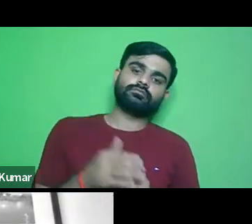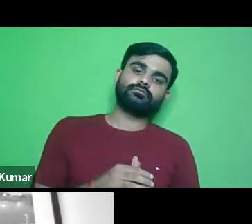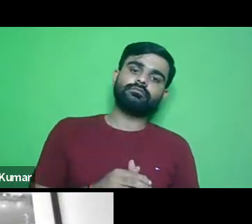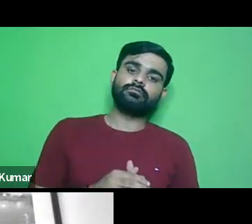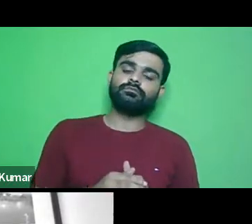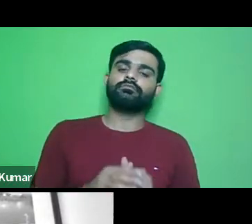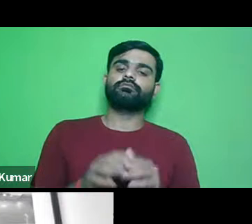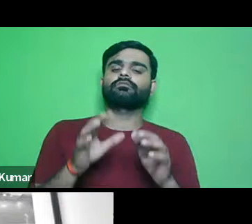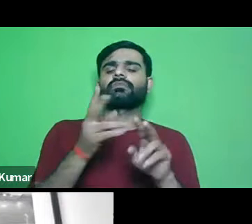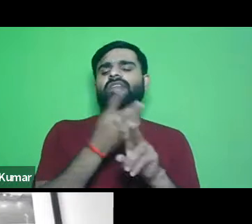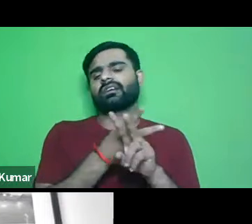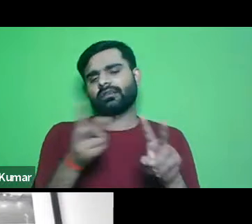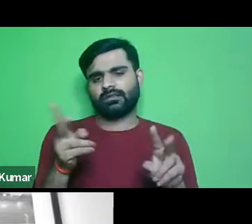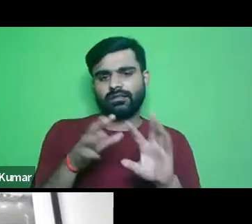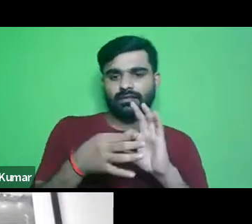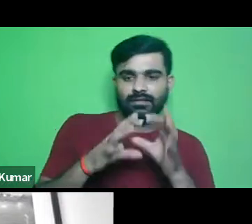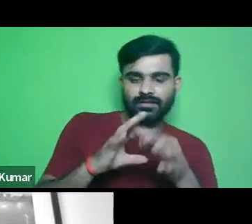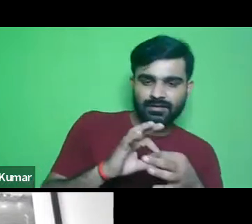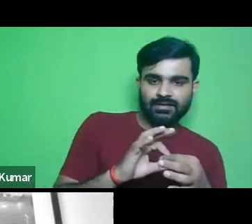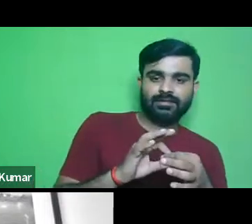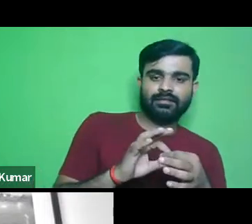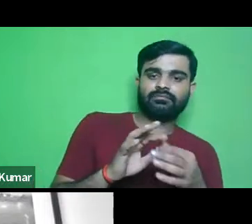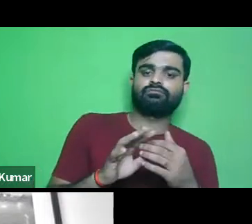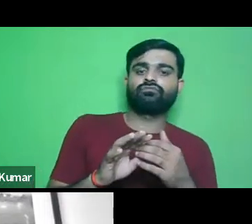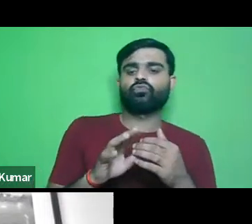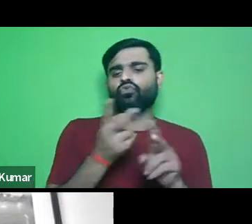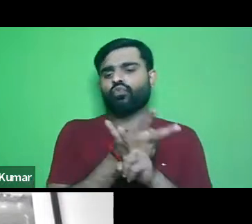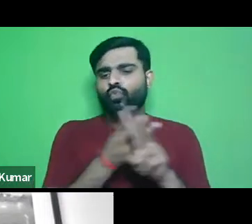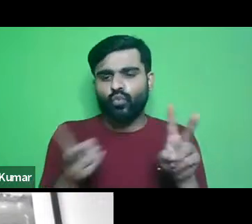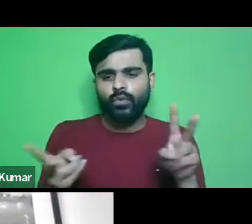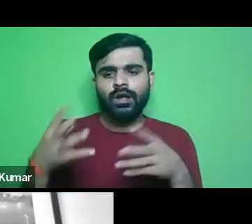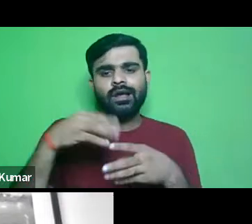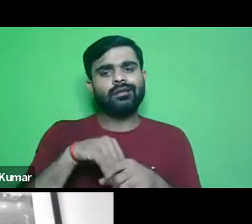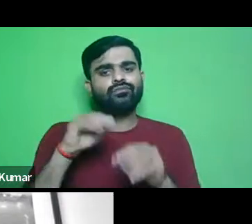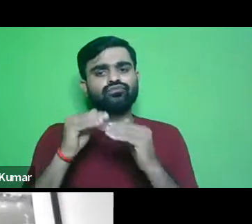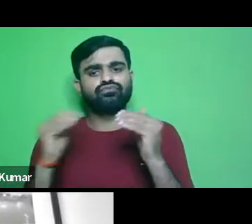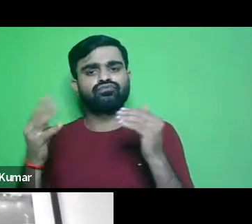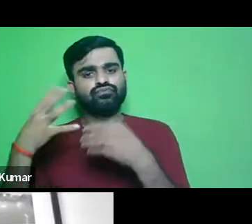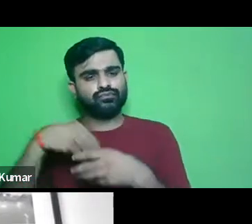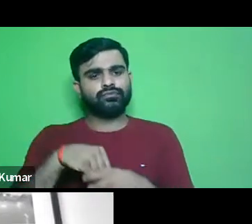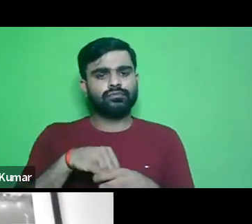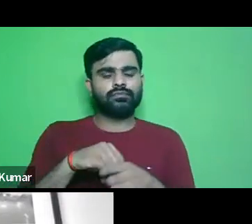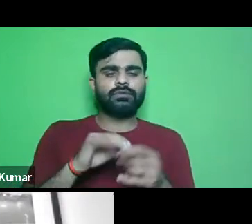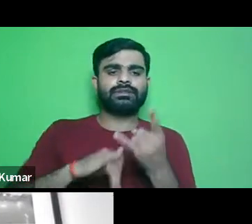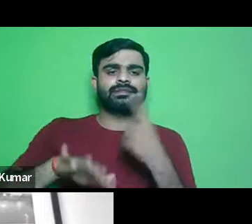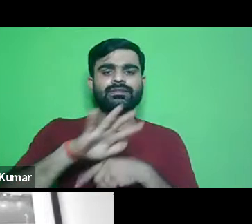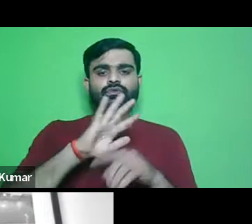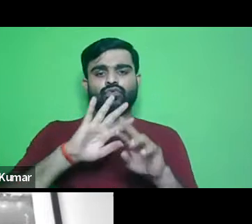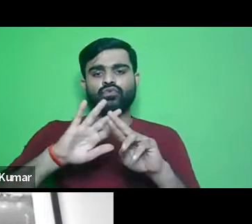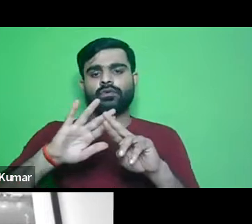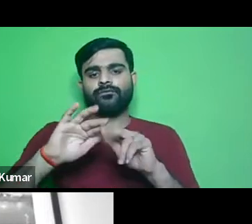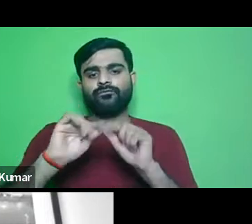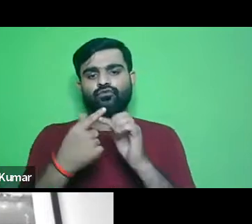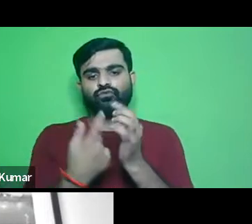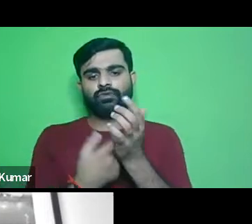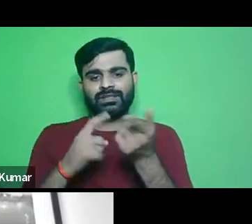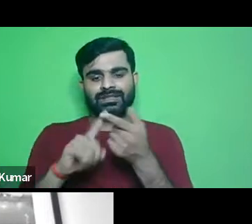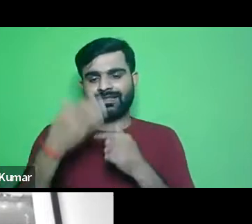fair lending and credit. Those already prohibit the use of these features, right? And I don't think